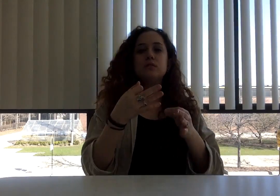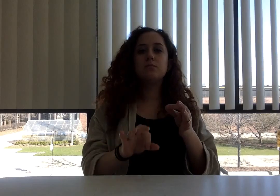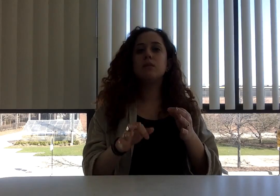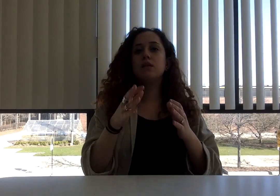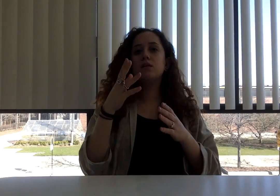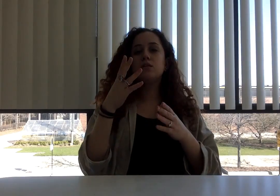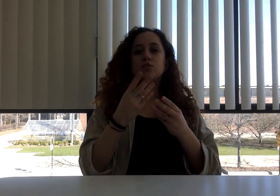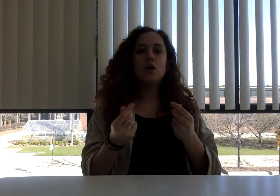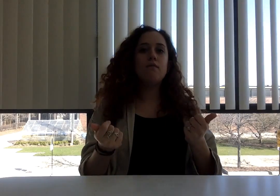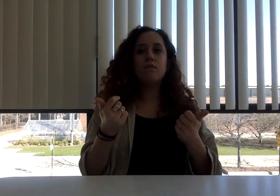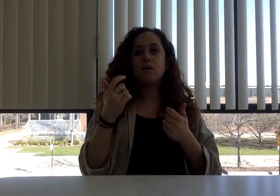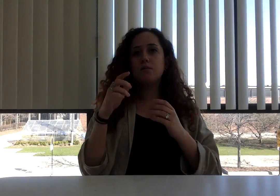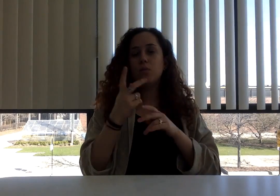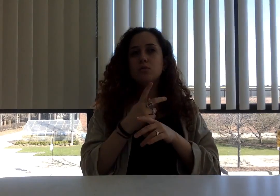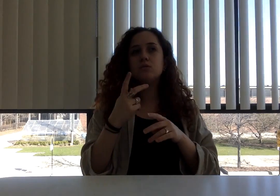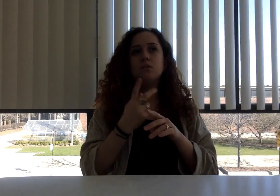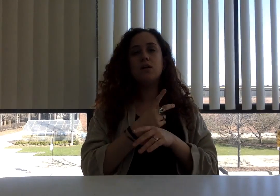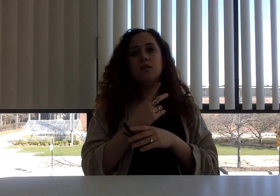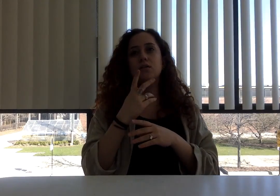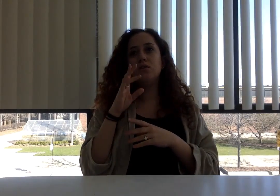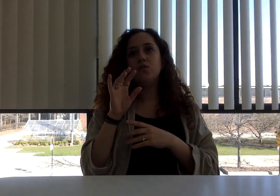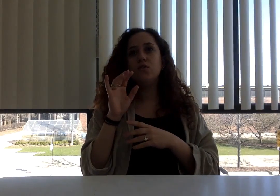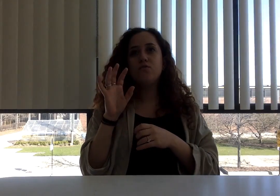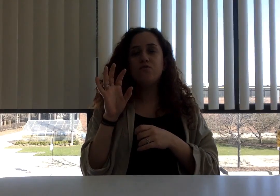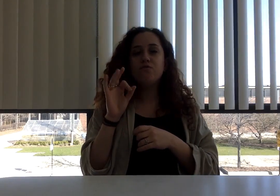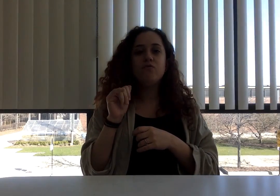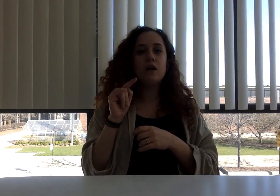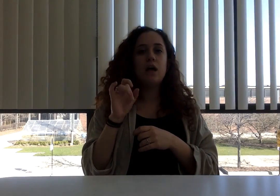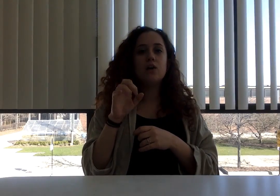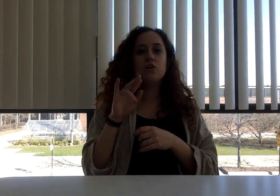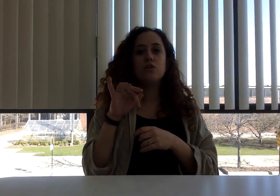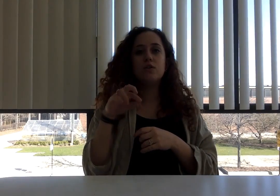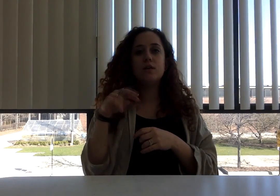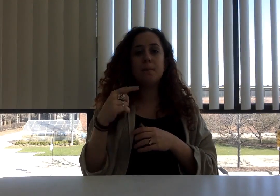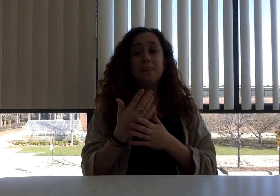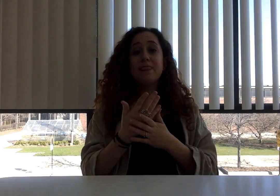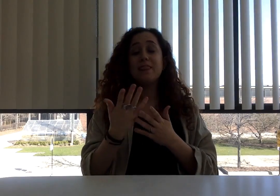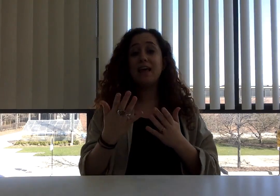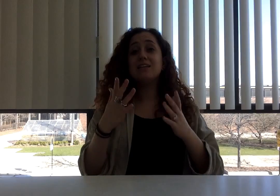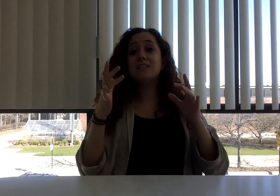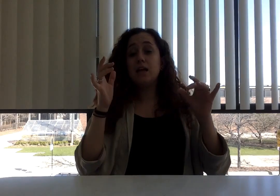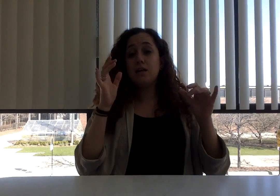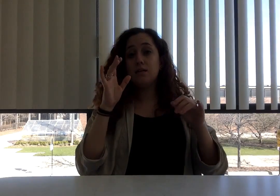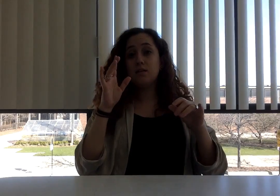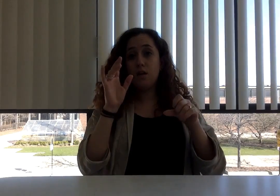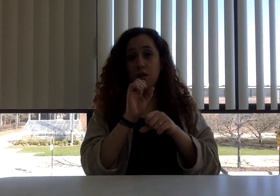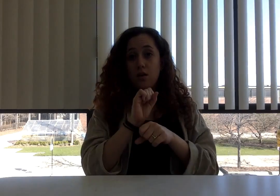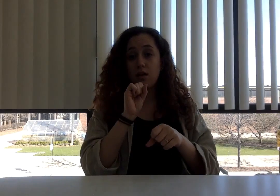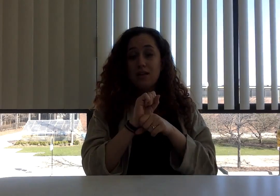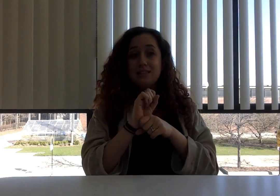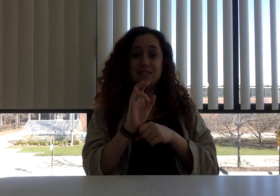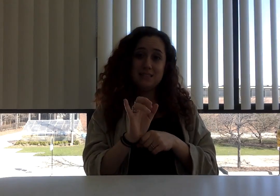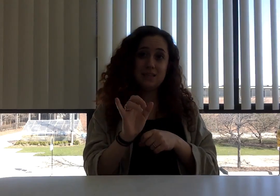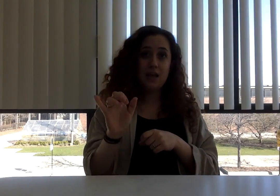questions of things that operate the same way they always have. The imaginary numbers, we